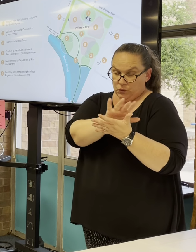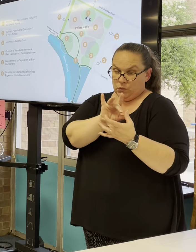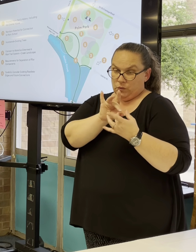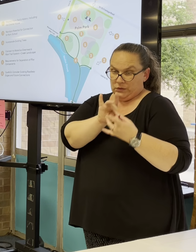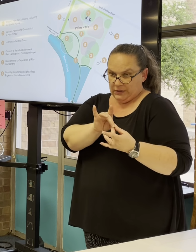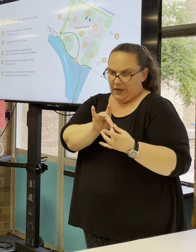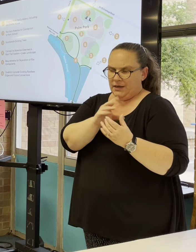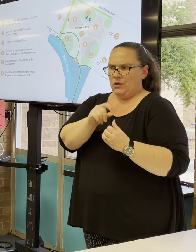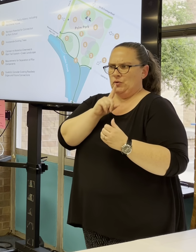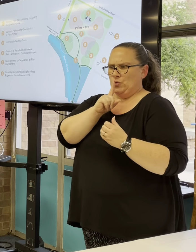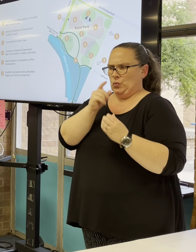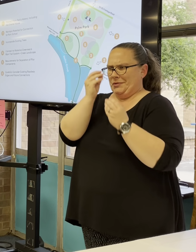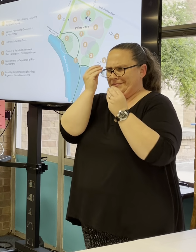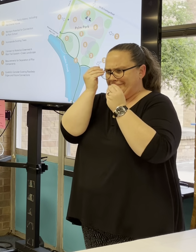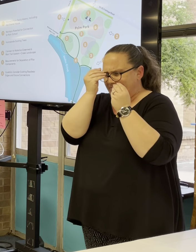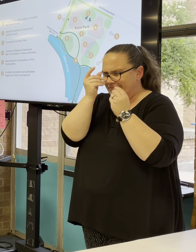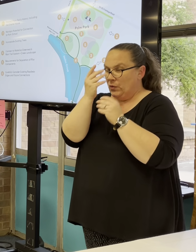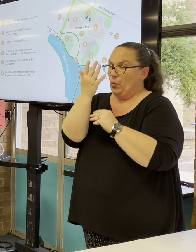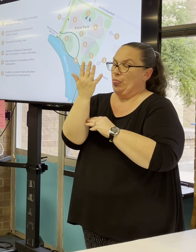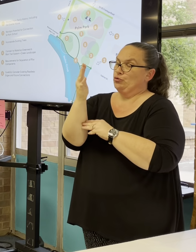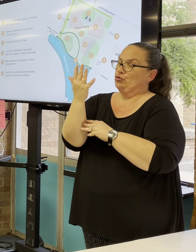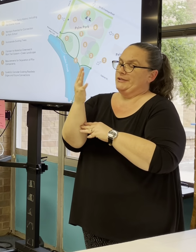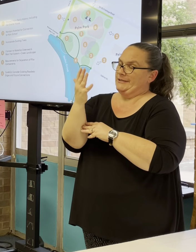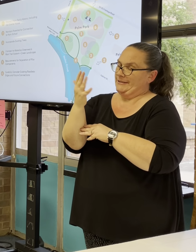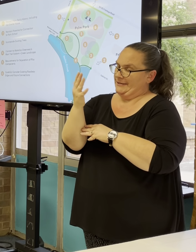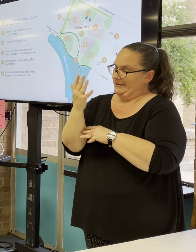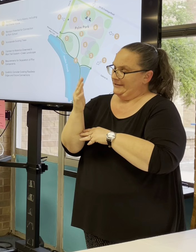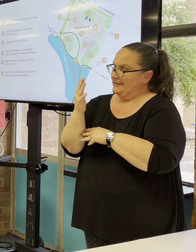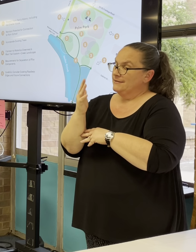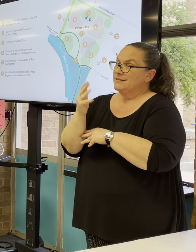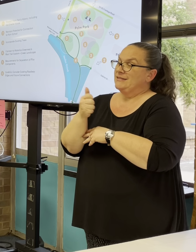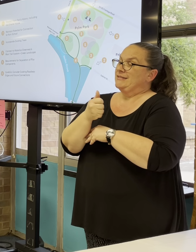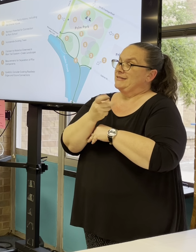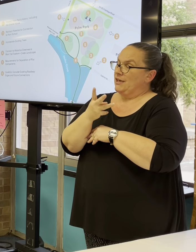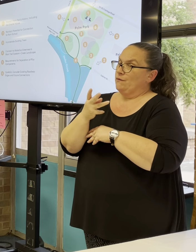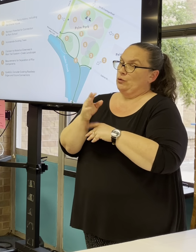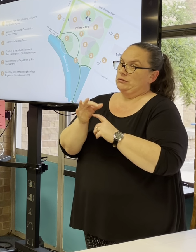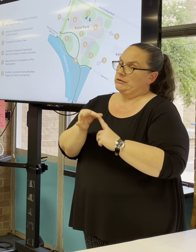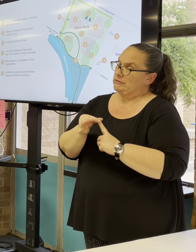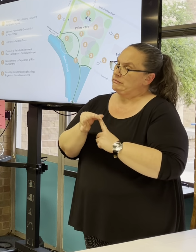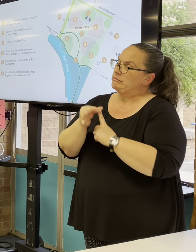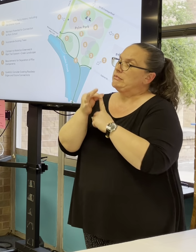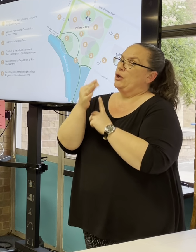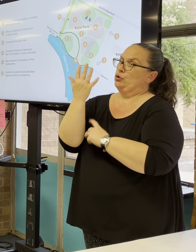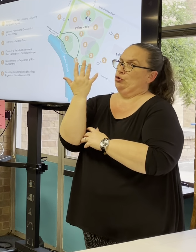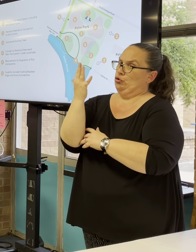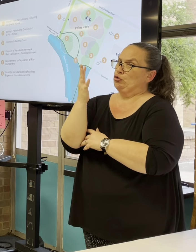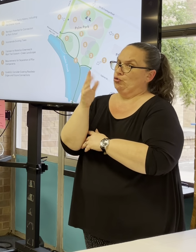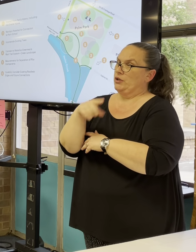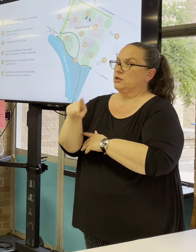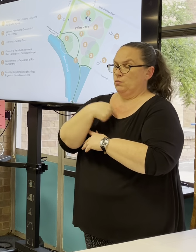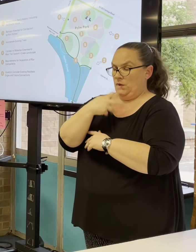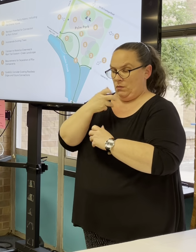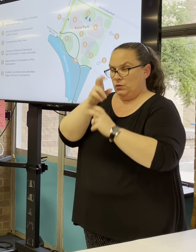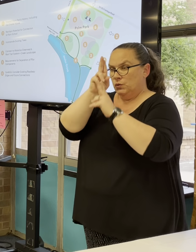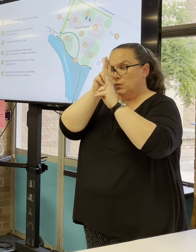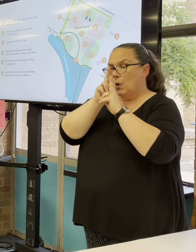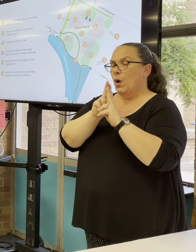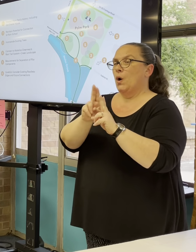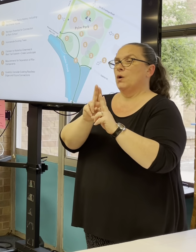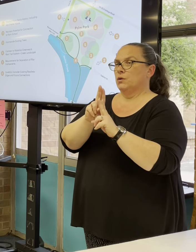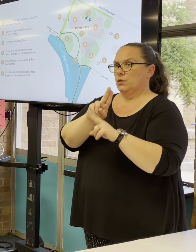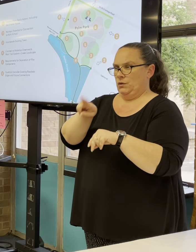really carefully about the trees in the park. There are actually quite a few very special trees there, which we want to honor, and of